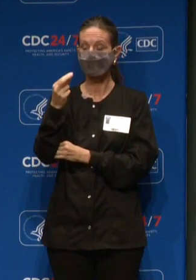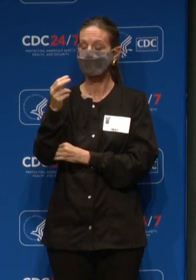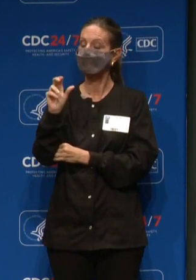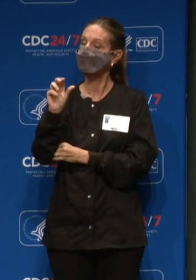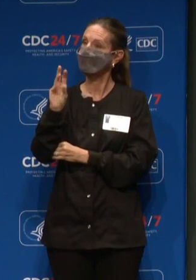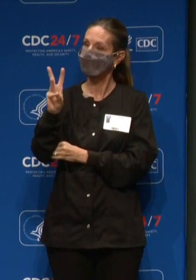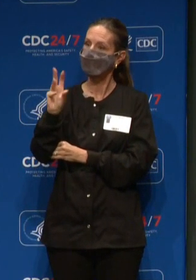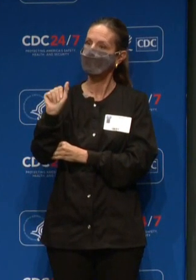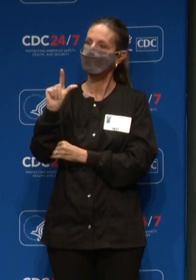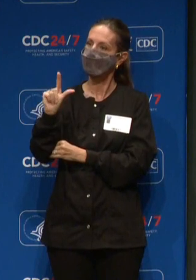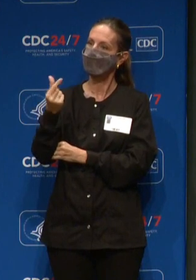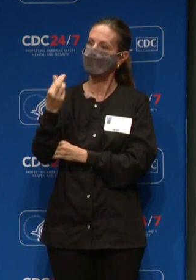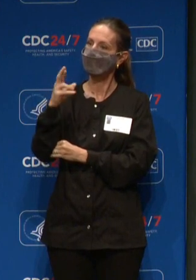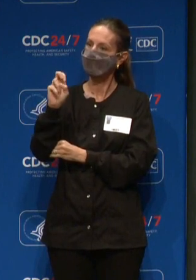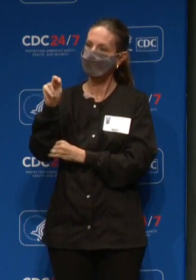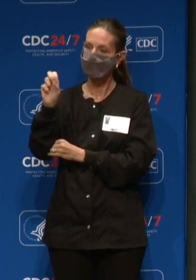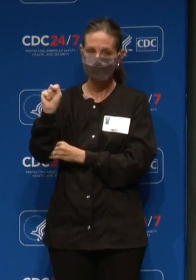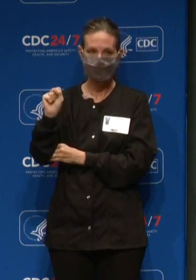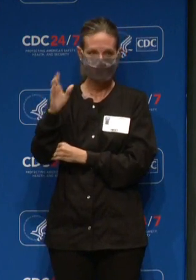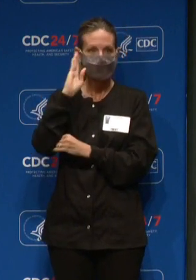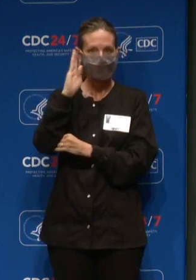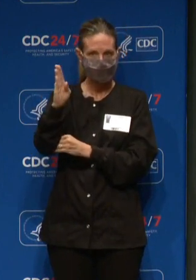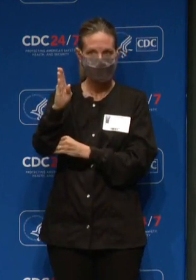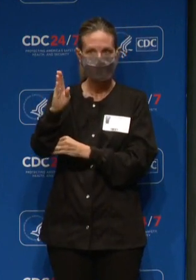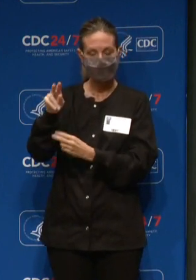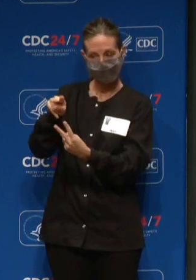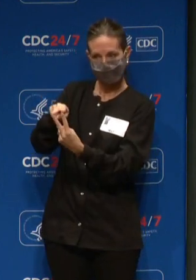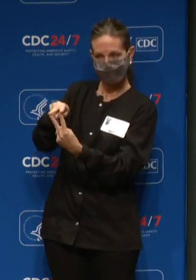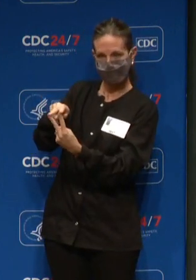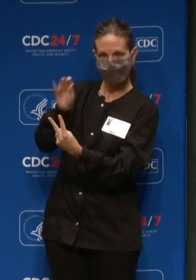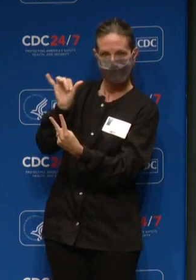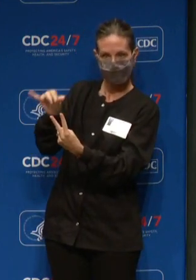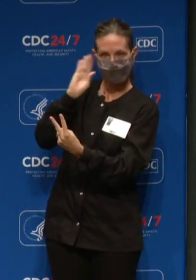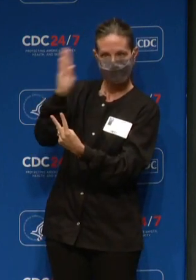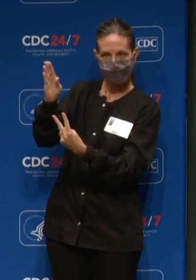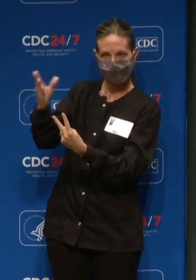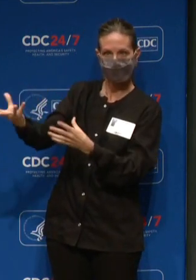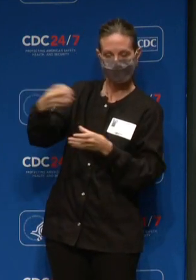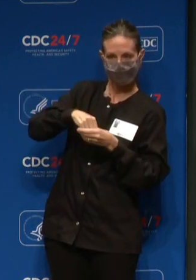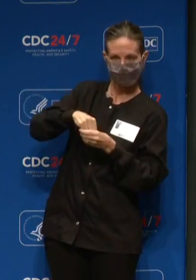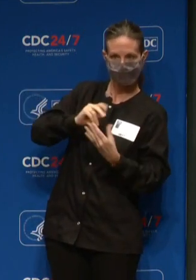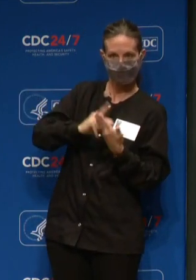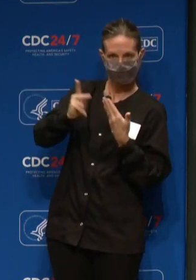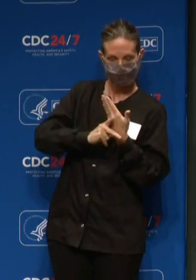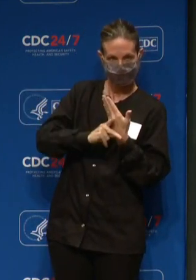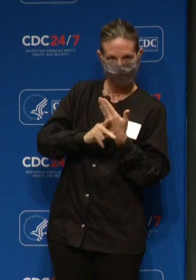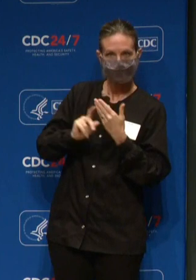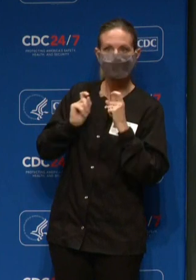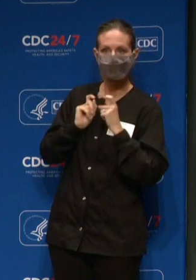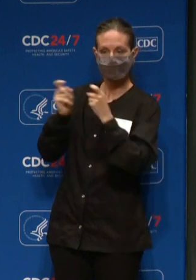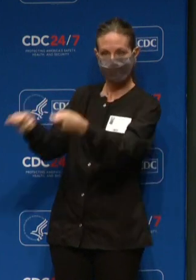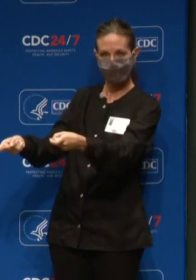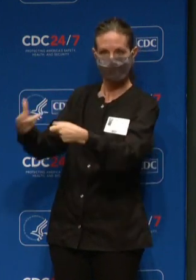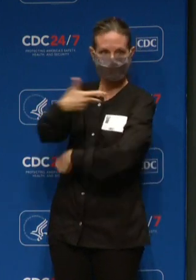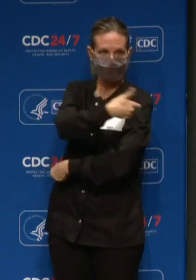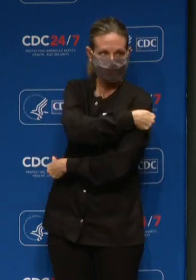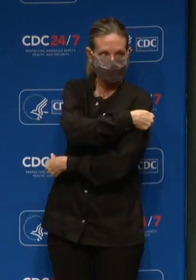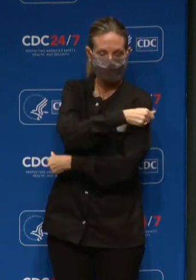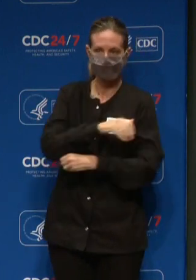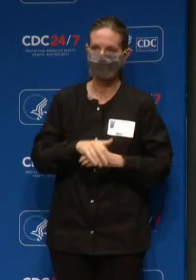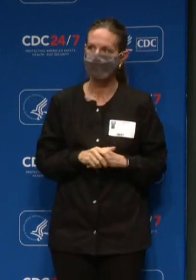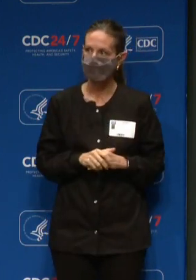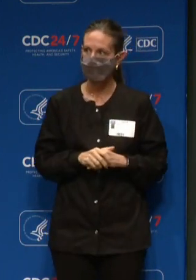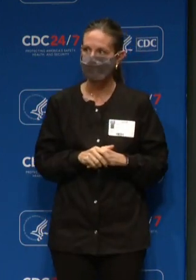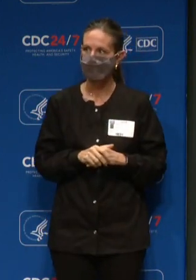most facilities nationwide to opt into this program. Before I close, I want to remind you that tomorrow the Vaccine